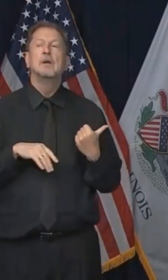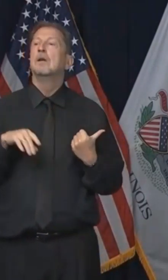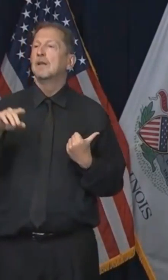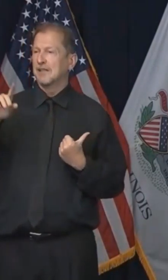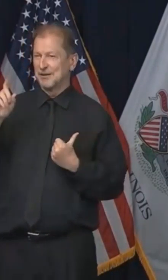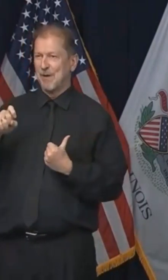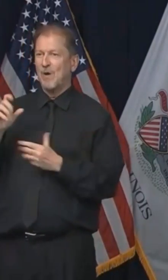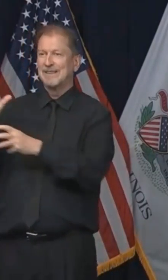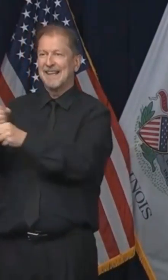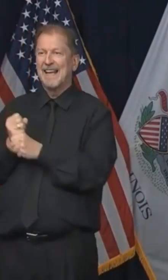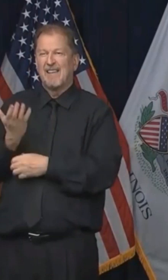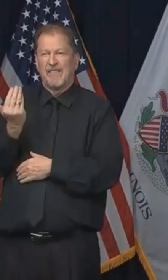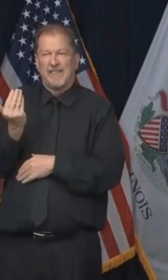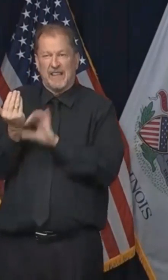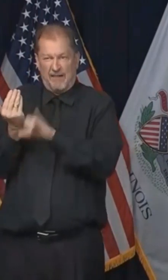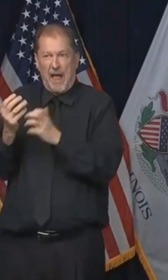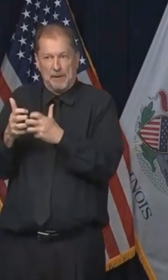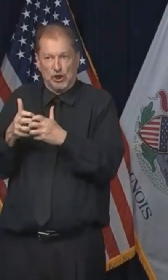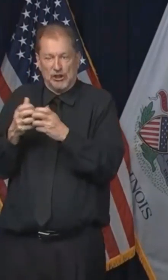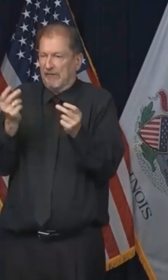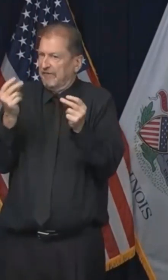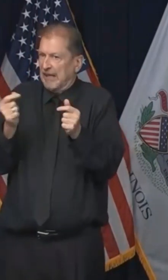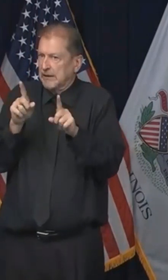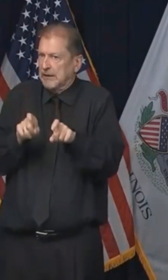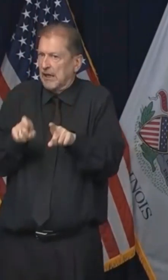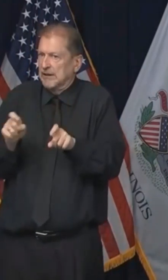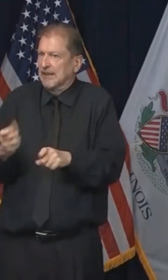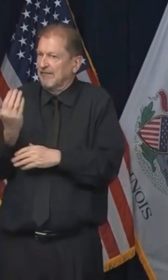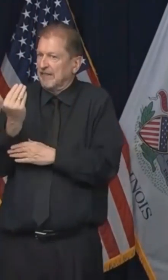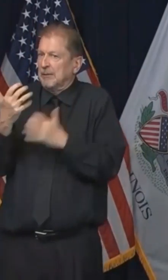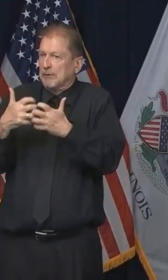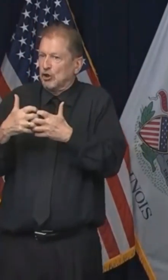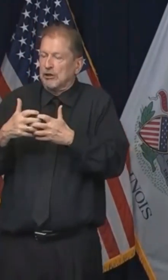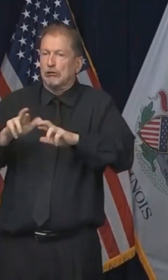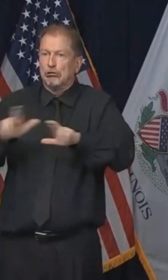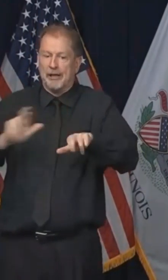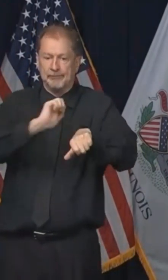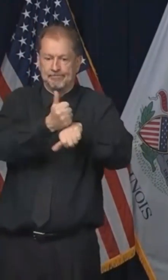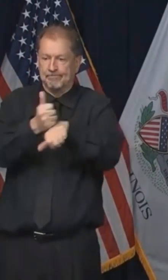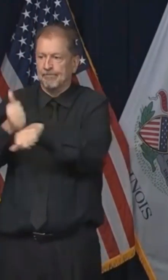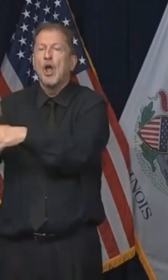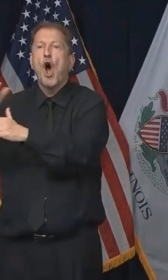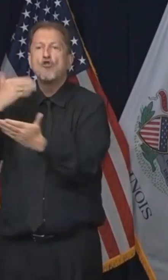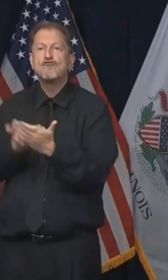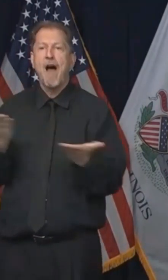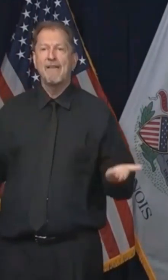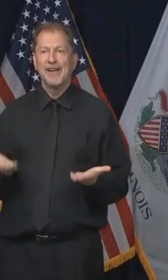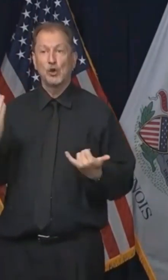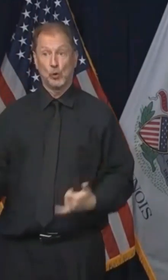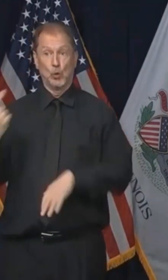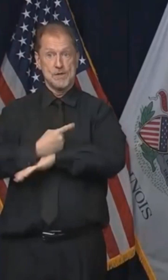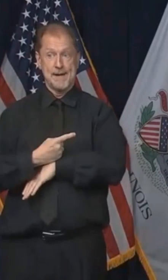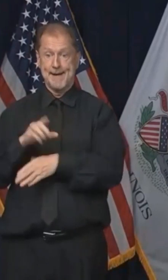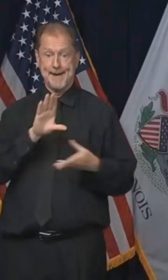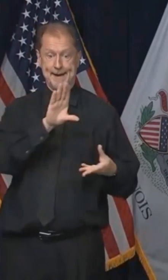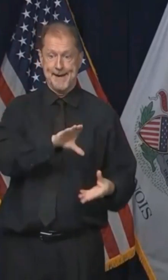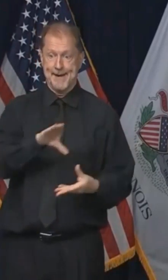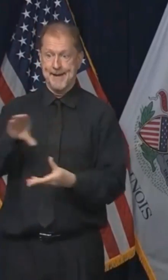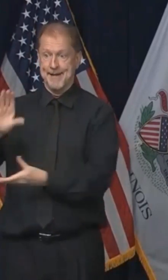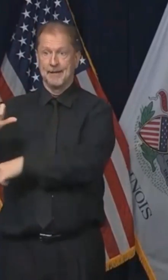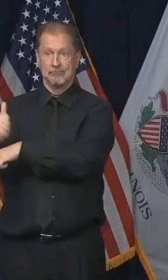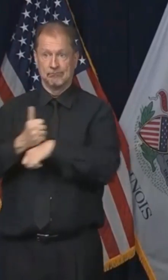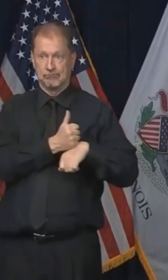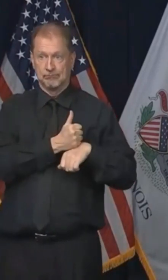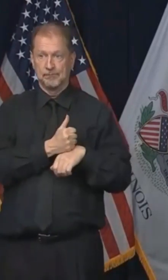today. We're getting 15 of those machines today, according to Dr. Ezike. And I knew we were getting them shortly, and